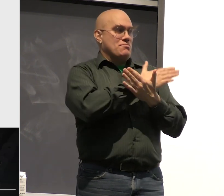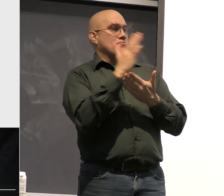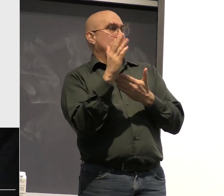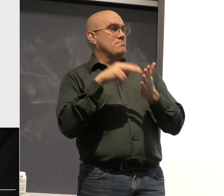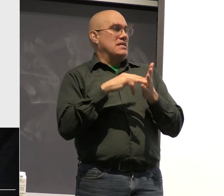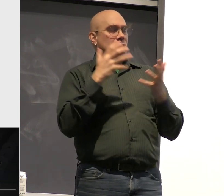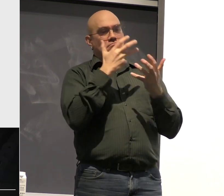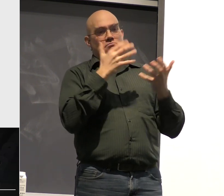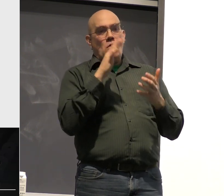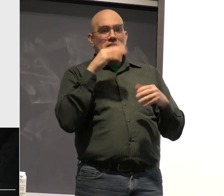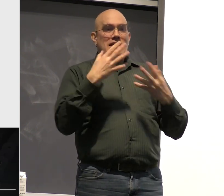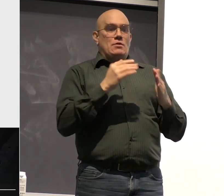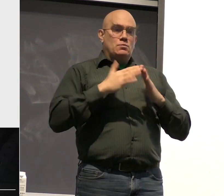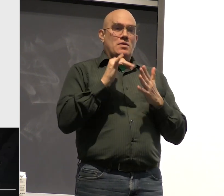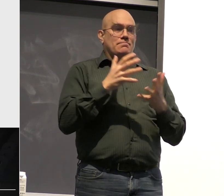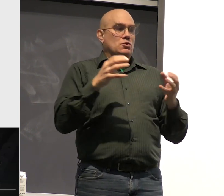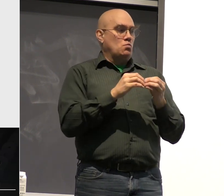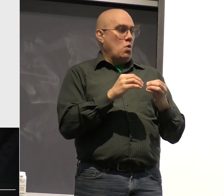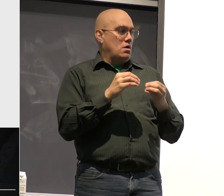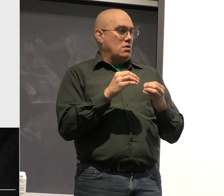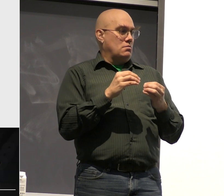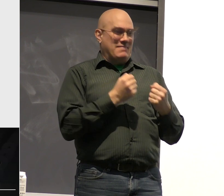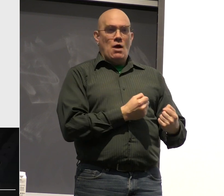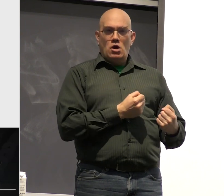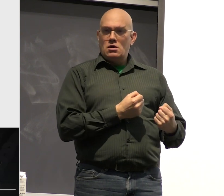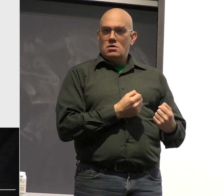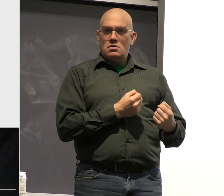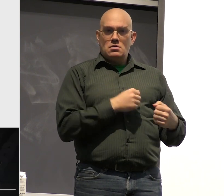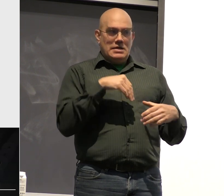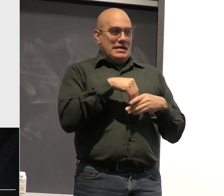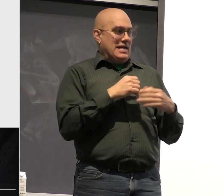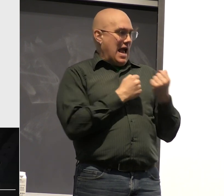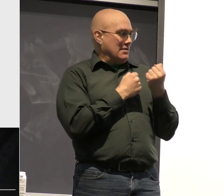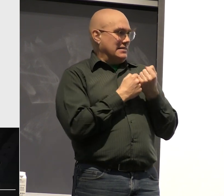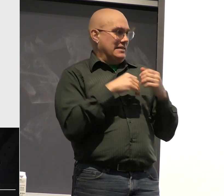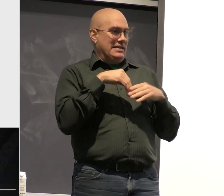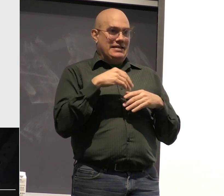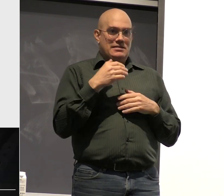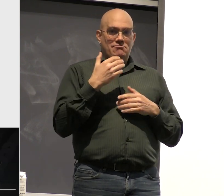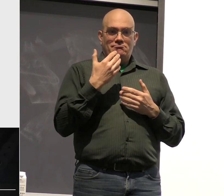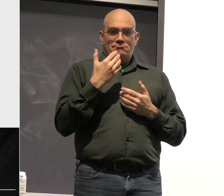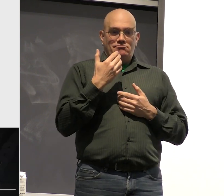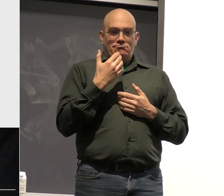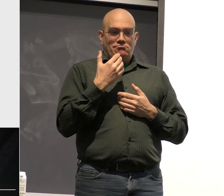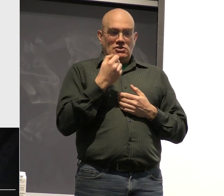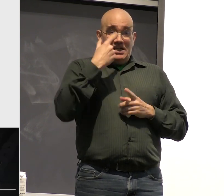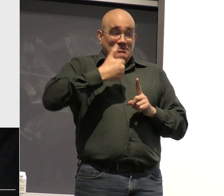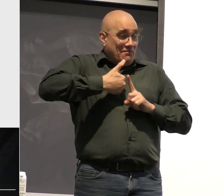and acknowledge the entire range. We have to give the community as much power as we can in our advocacy and